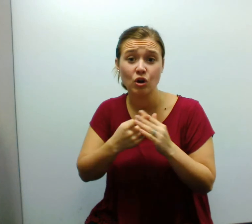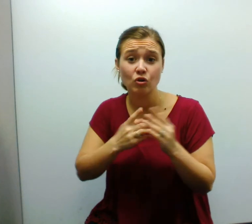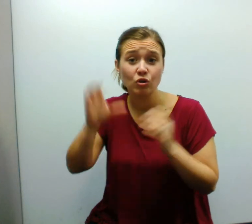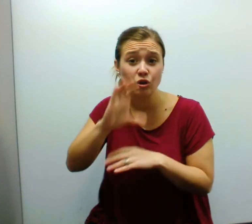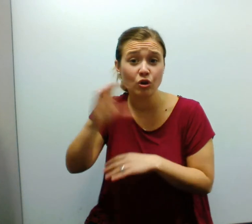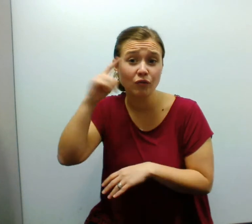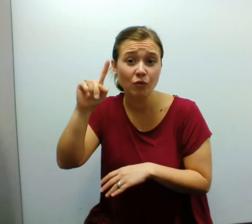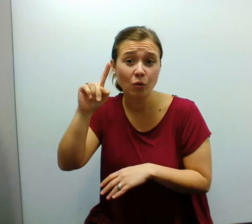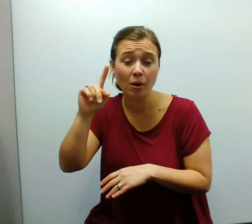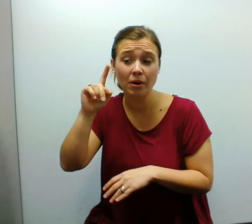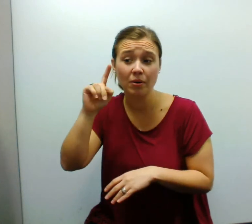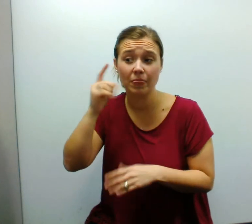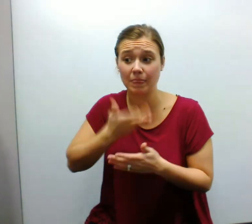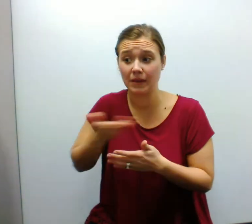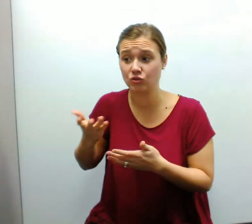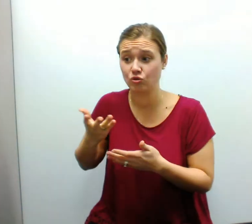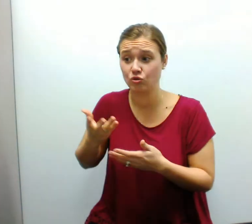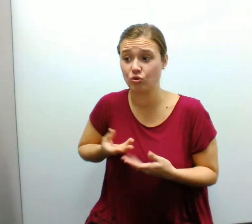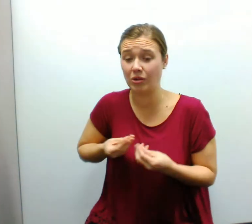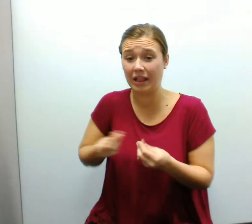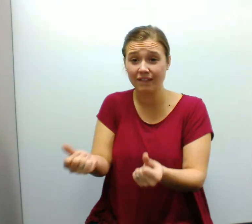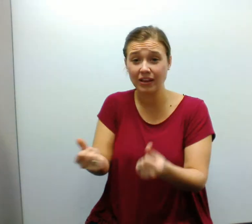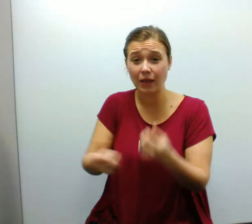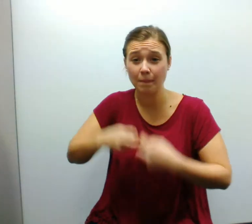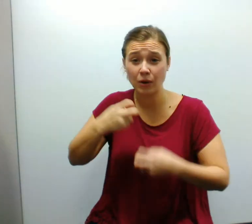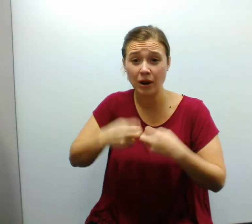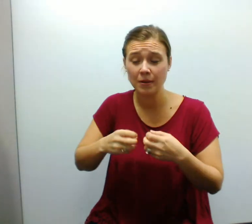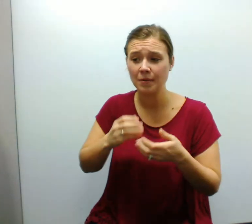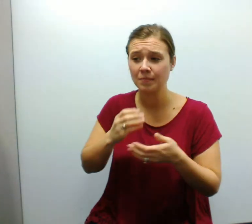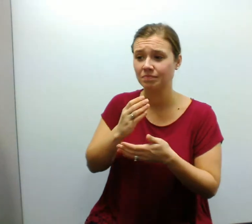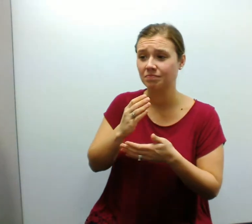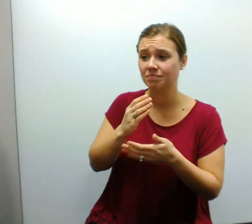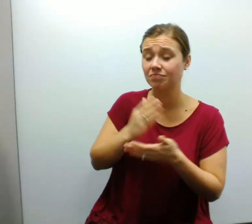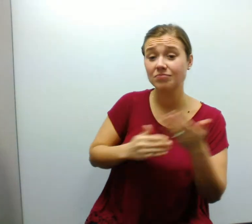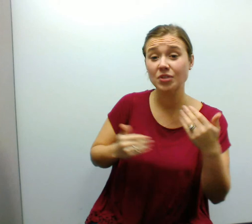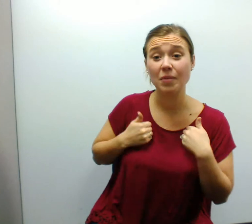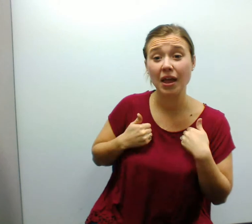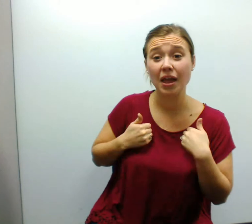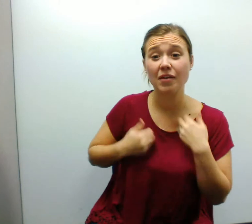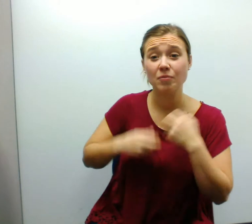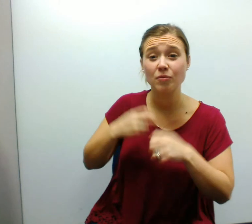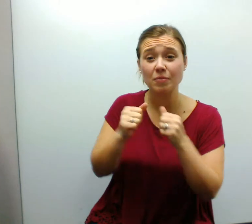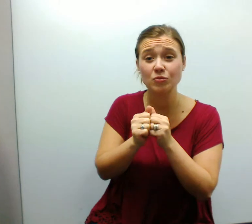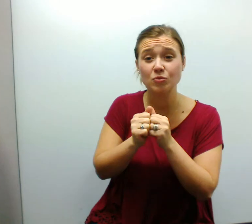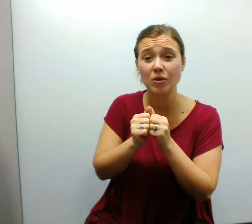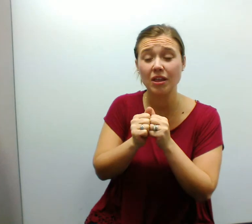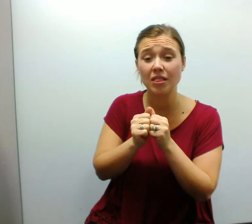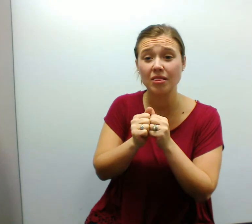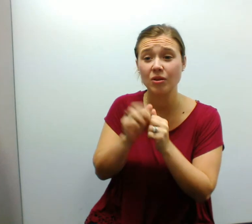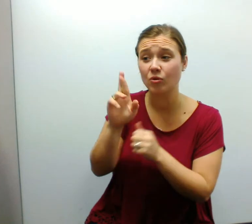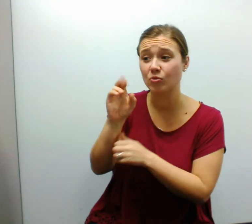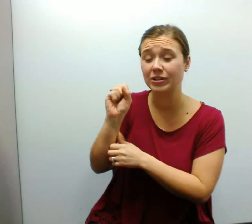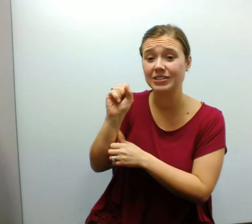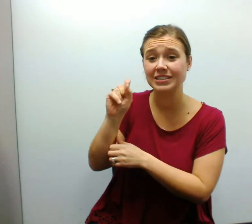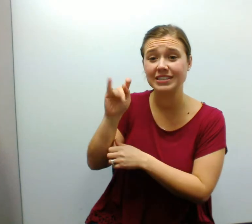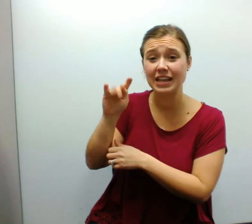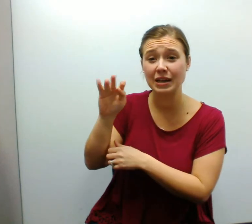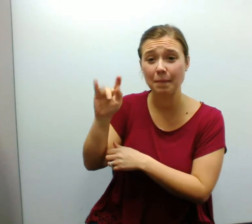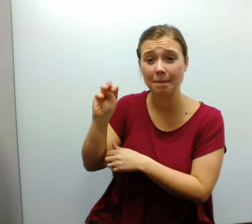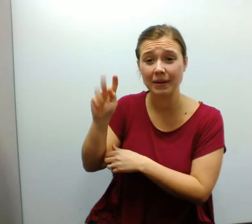problem. Others harbor feelings of resentment and begin engaging in subversive activities, hoping to